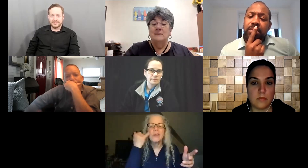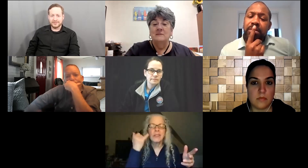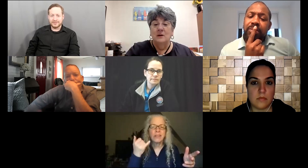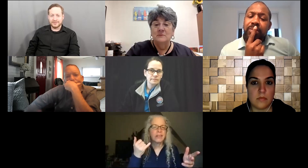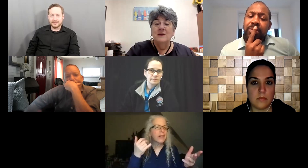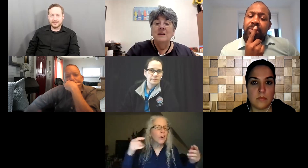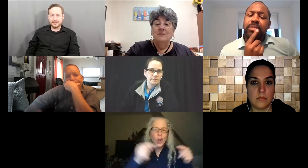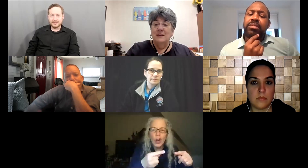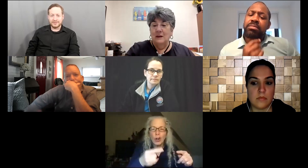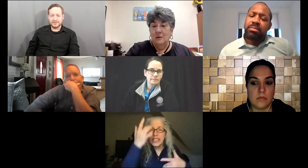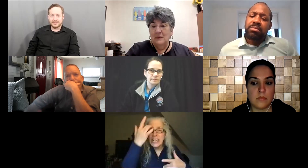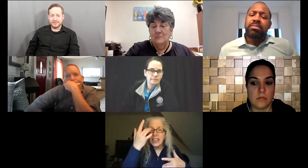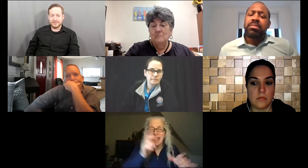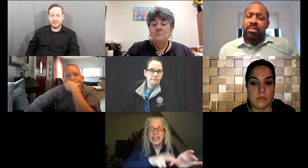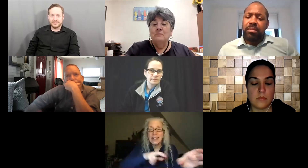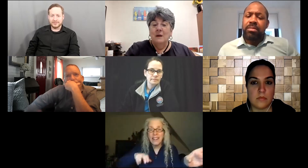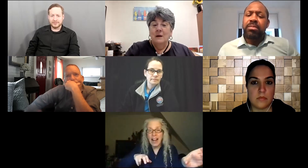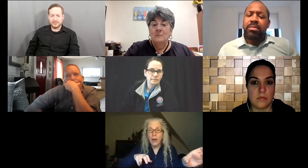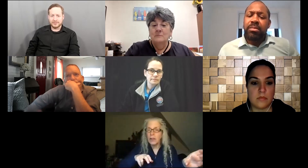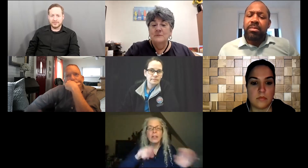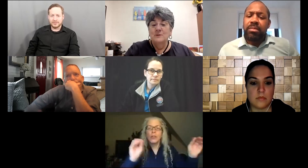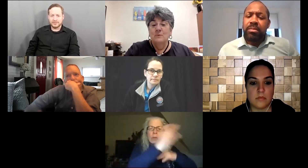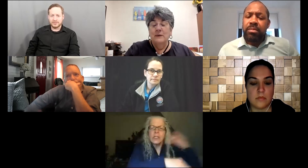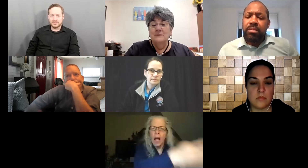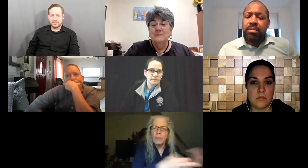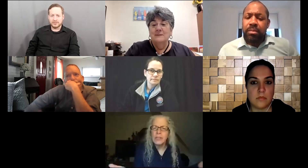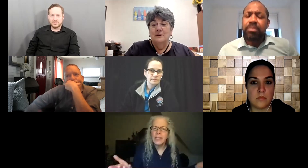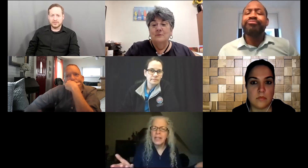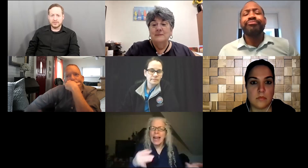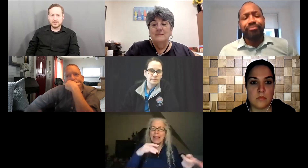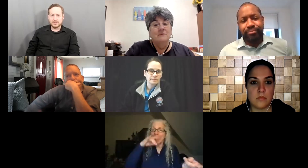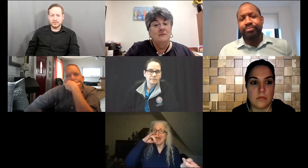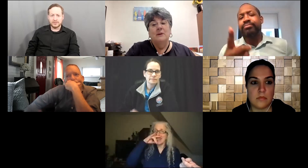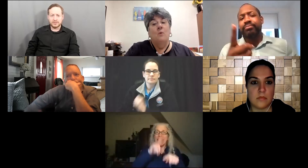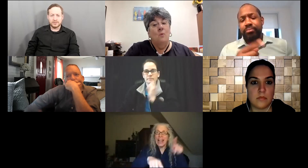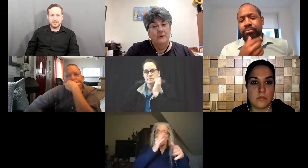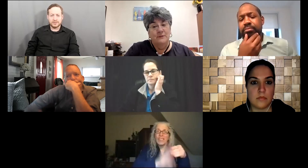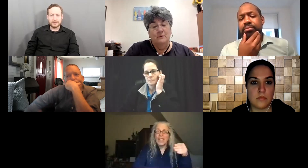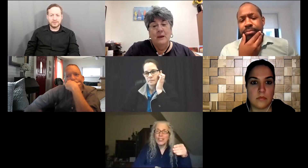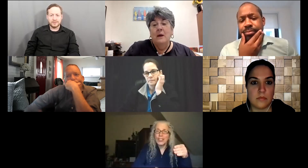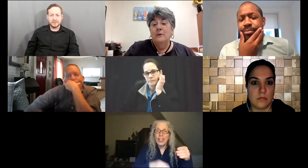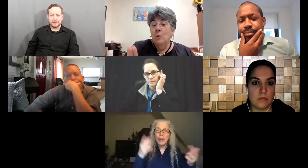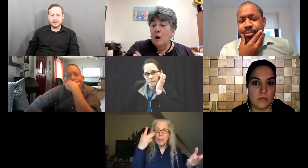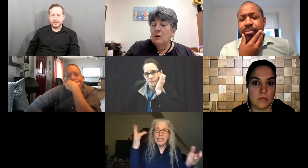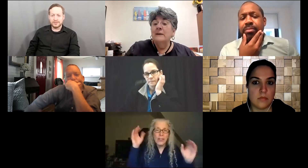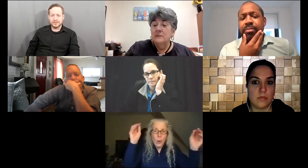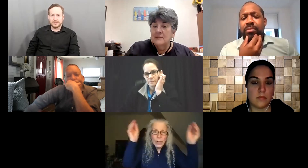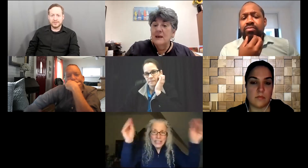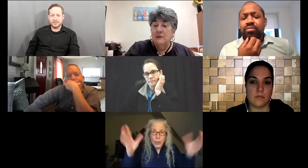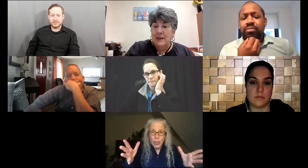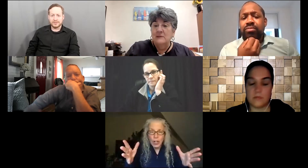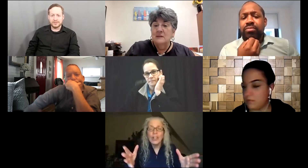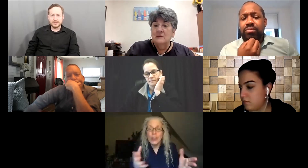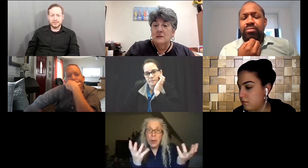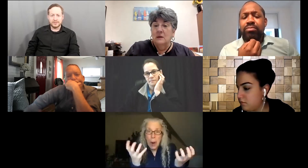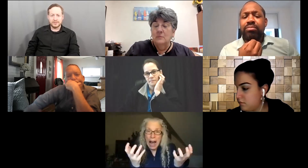don't have any subs that can come in. So it's, it's not that they don't want to. URI does have